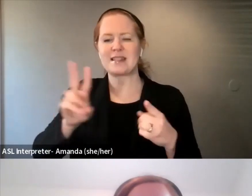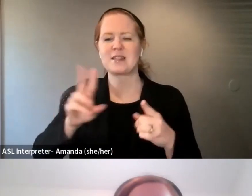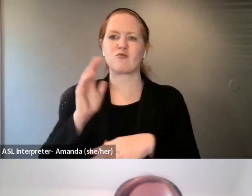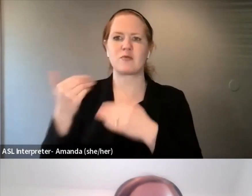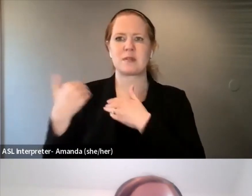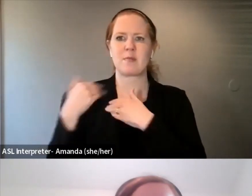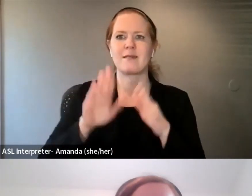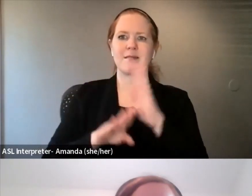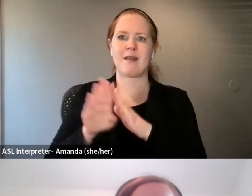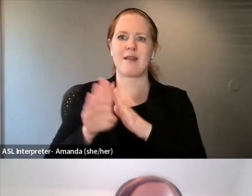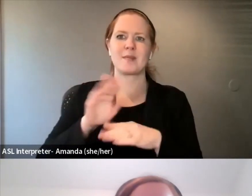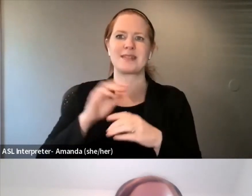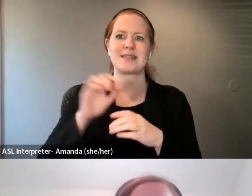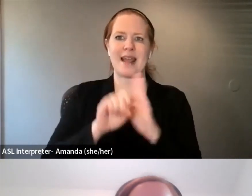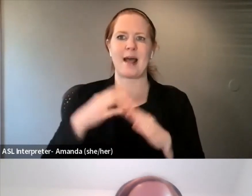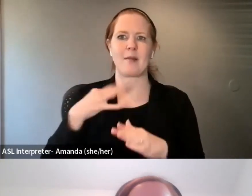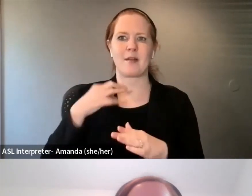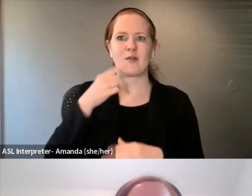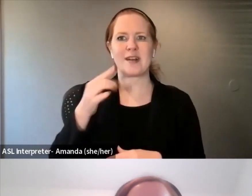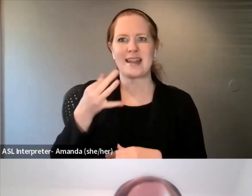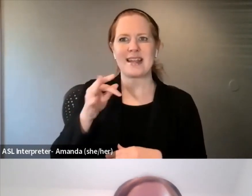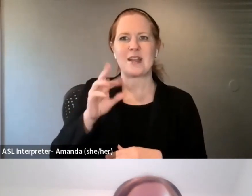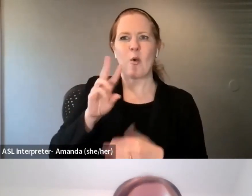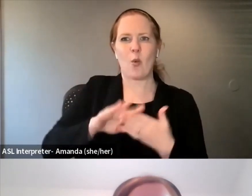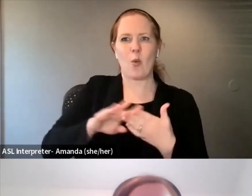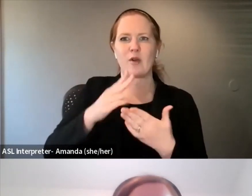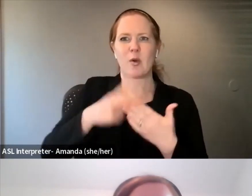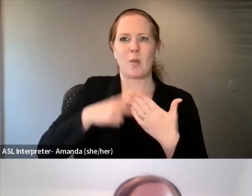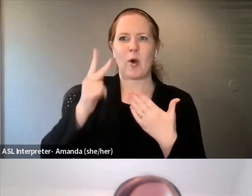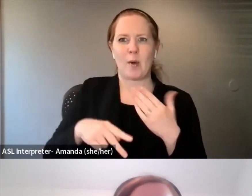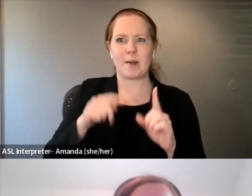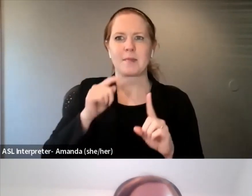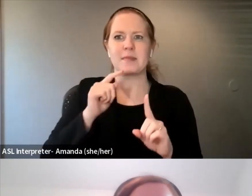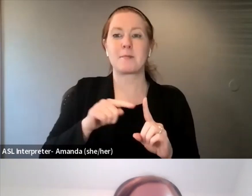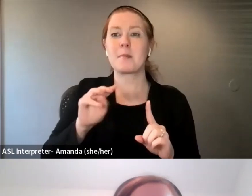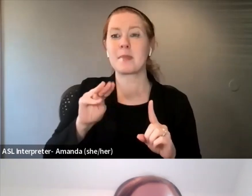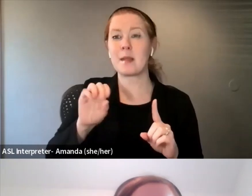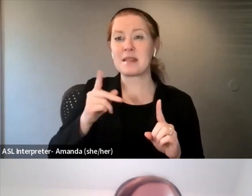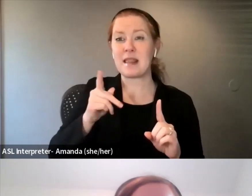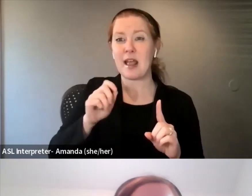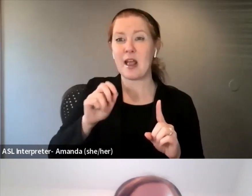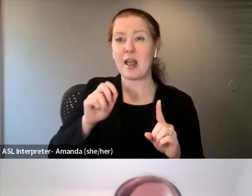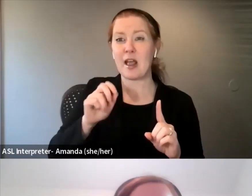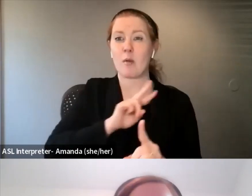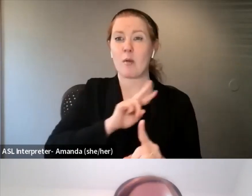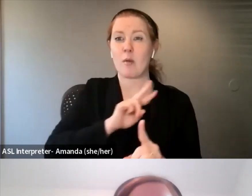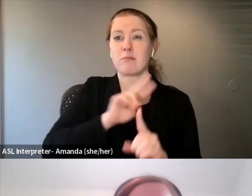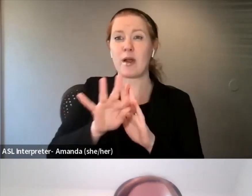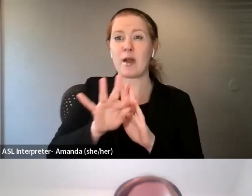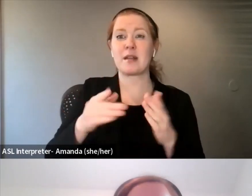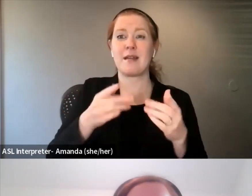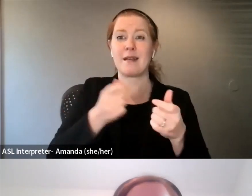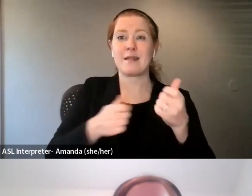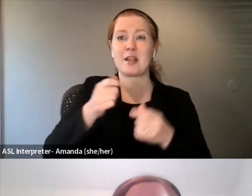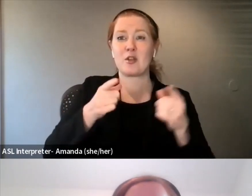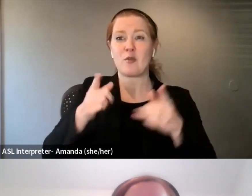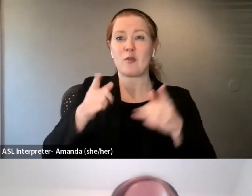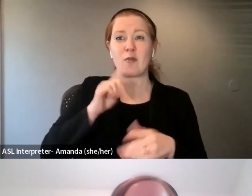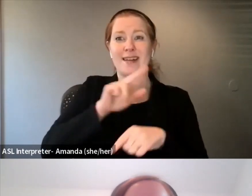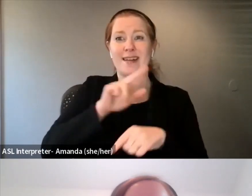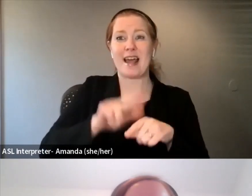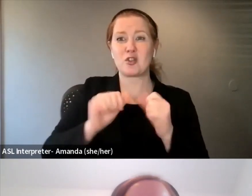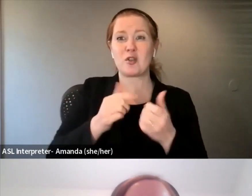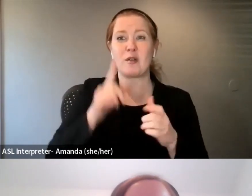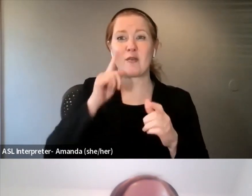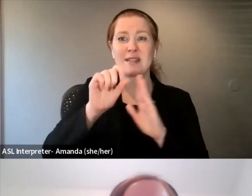for 1915C HCBS waiver programs. Ms. Thaler was appointed Executive Director for the National Association of State